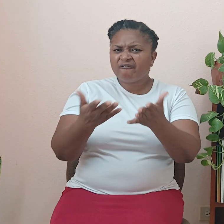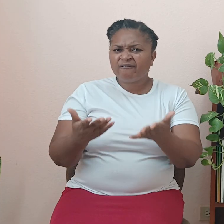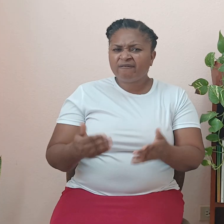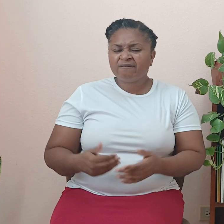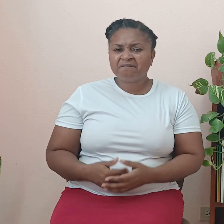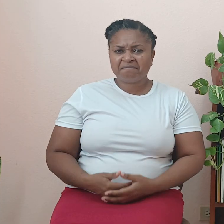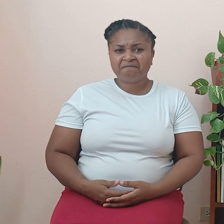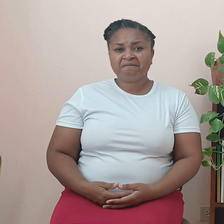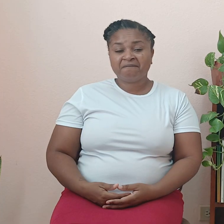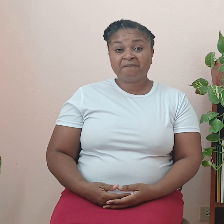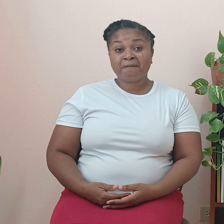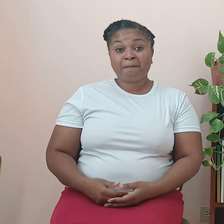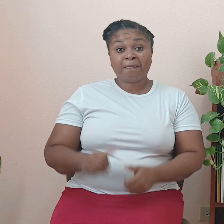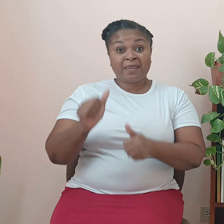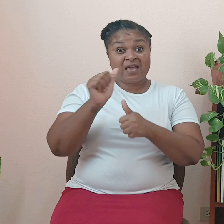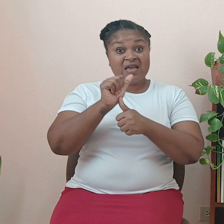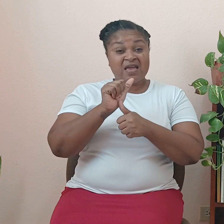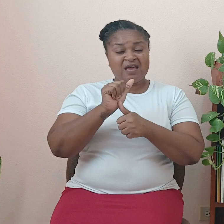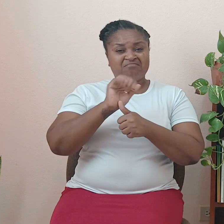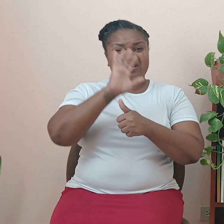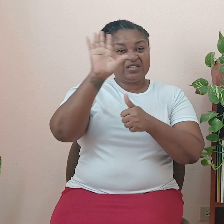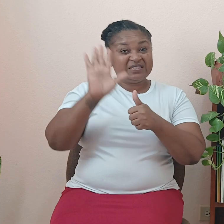A. On Sundays.